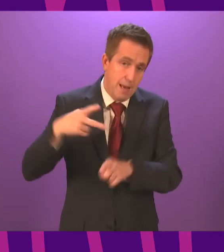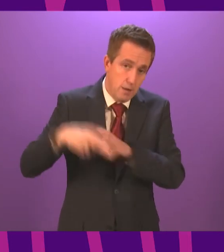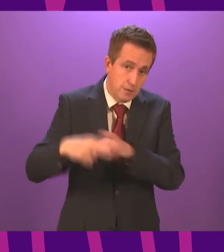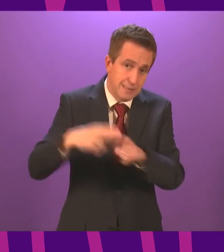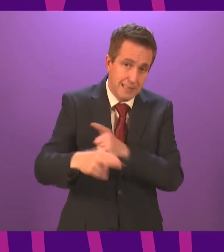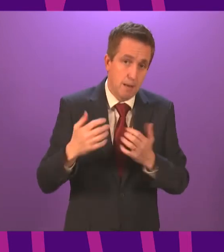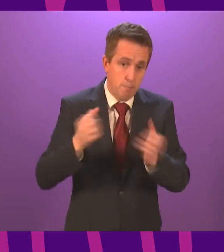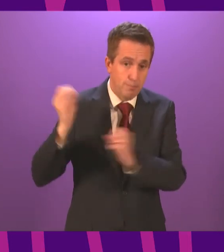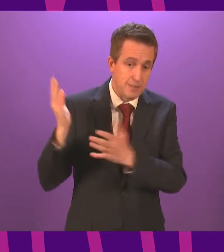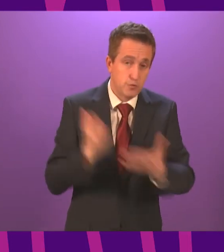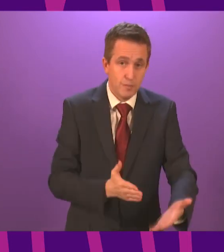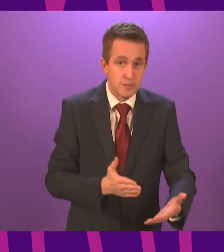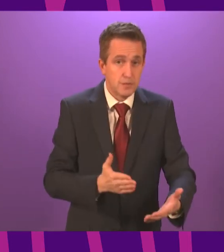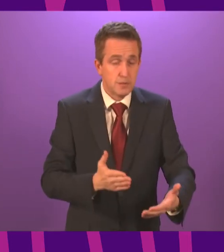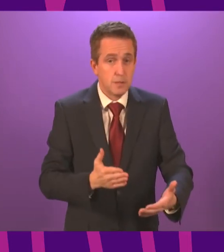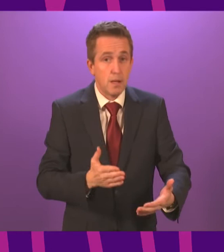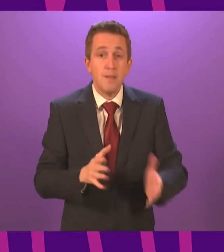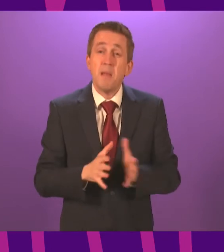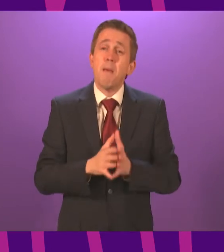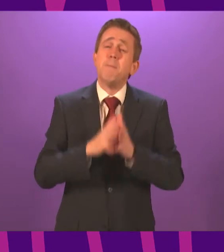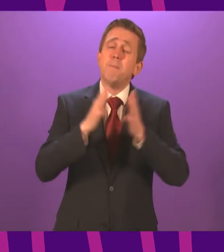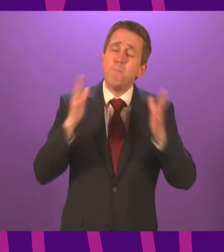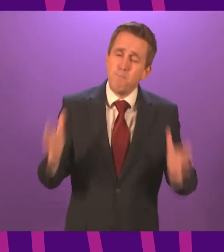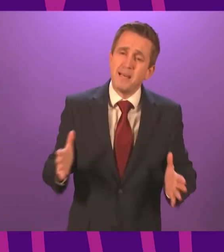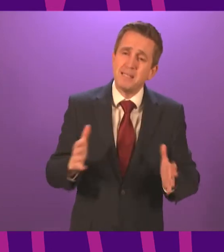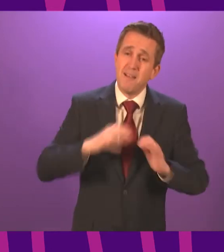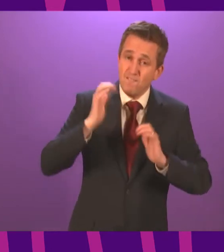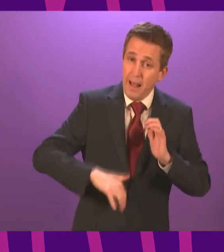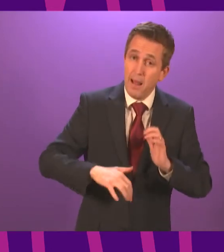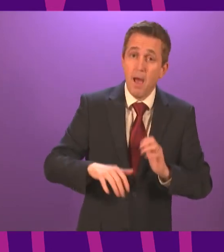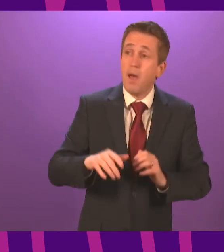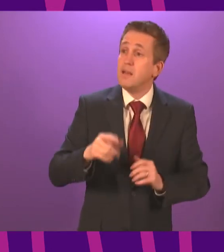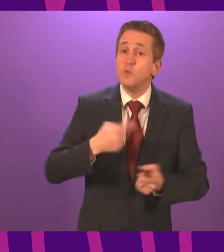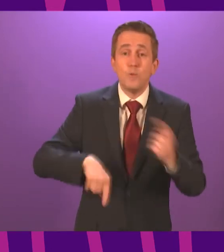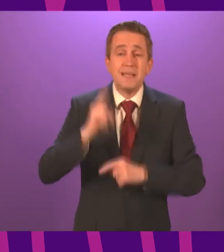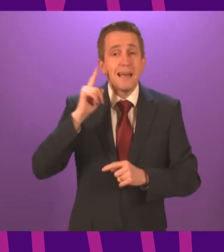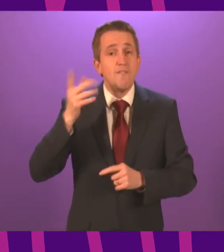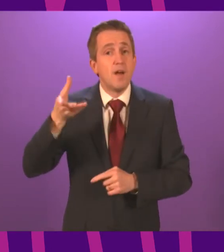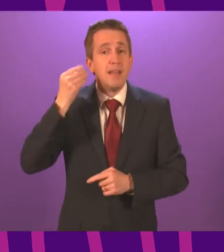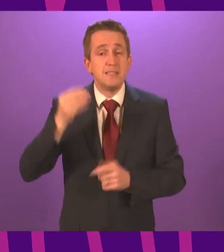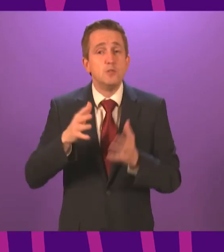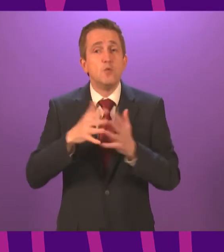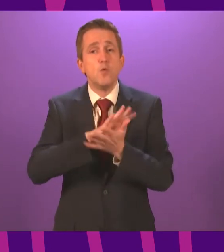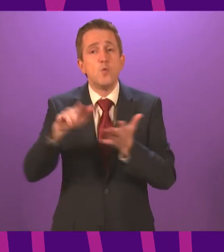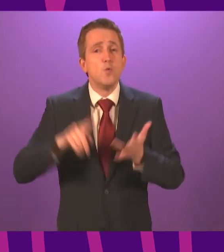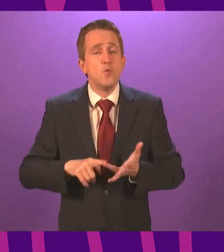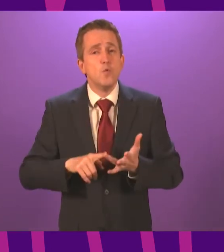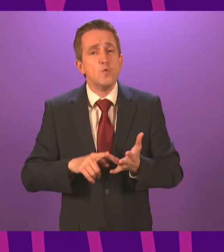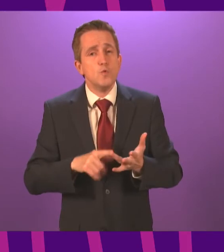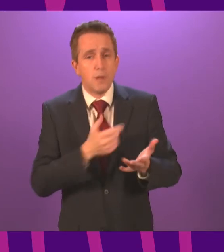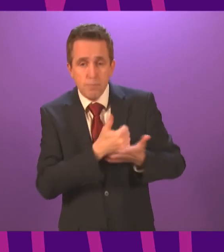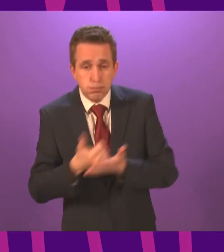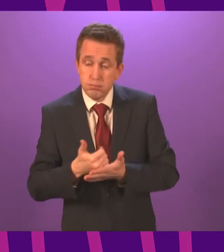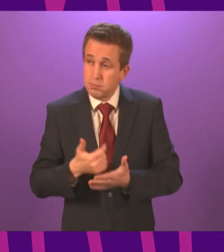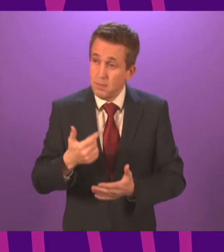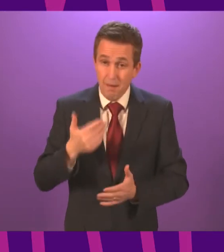and civilise us. The greatest failure has been the failure to take on board the WHO advice to test, trace and isolate, something I've banged